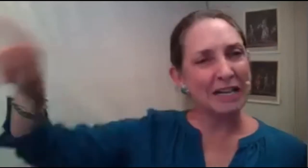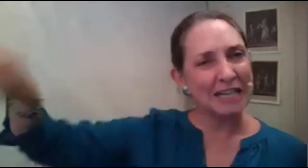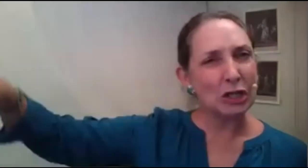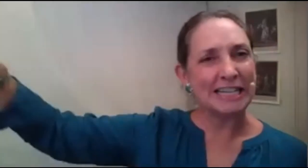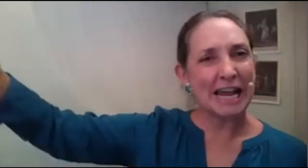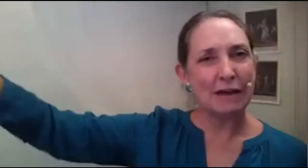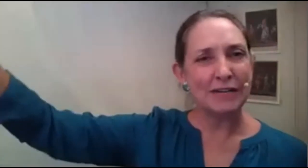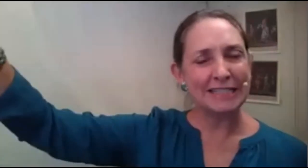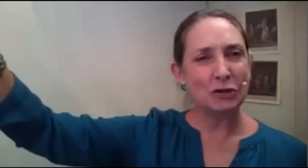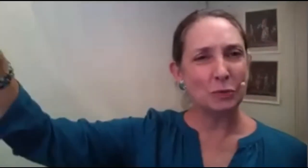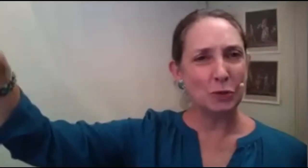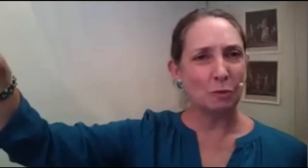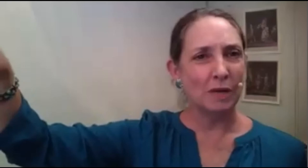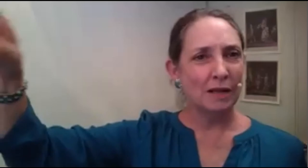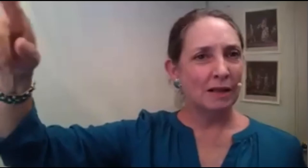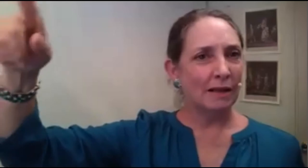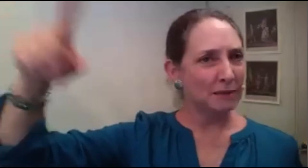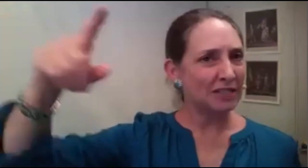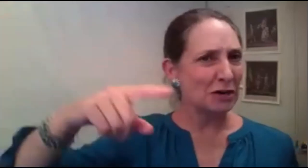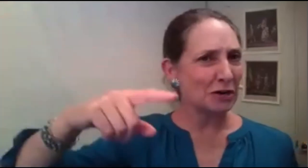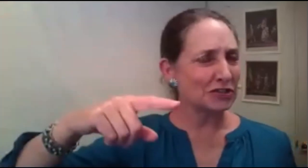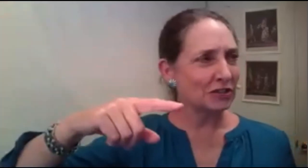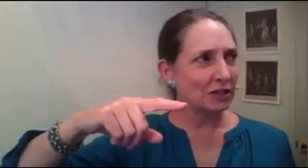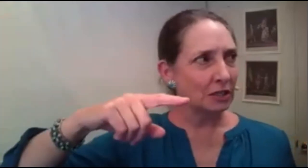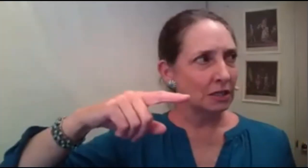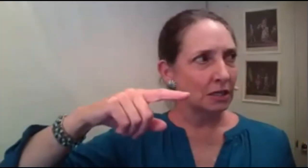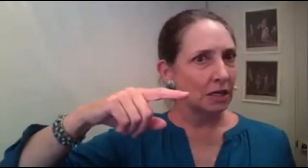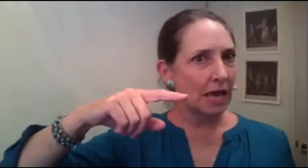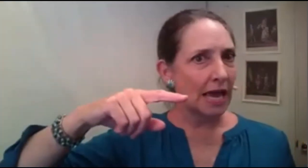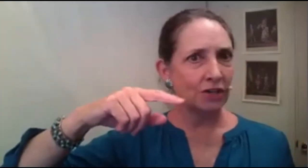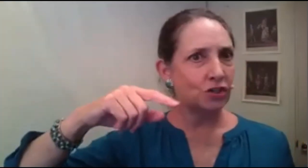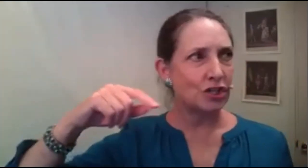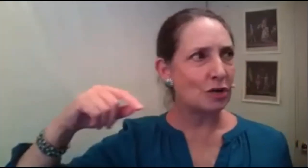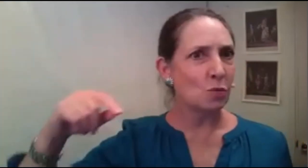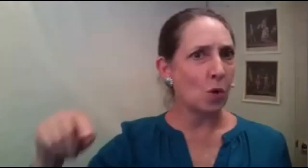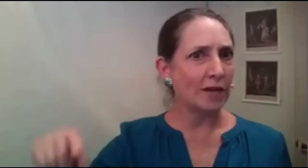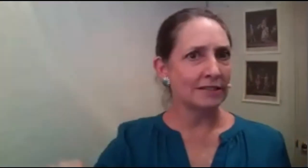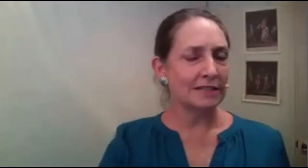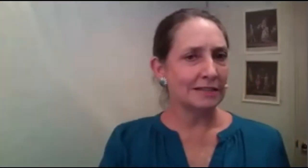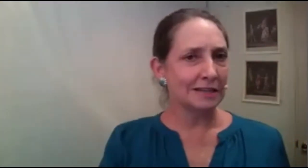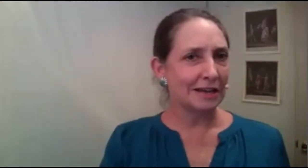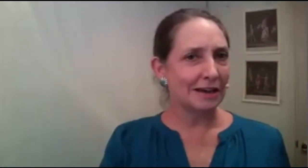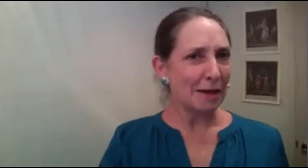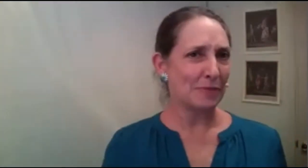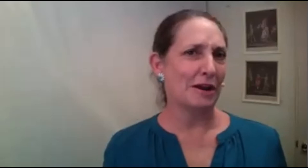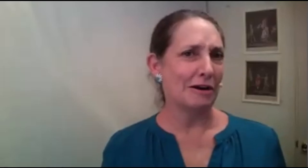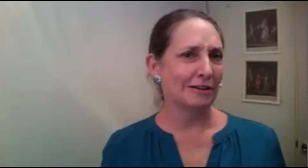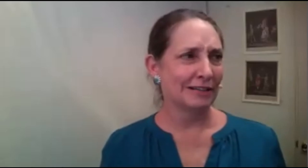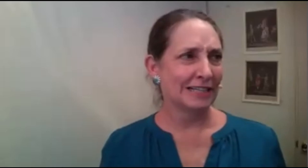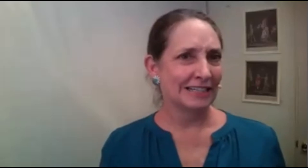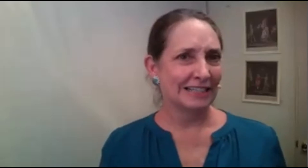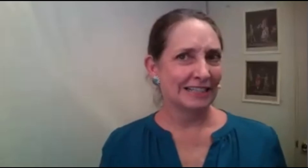And he went and he looked in every single room upstairs. And she wasn't up